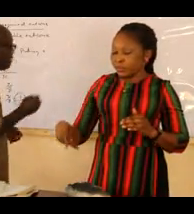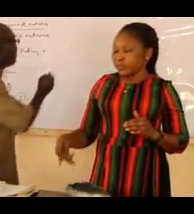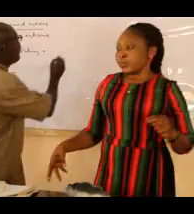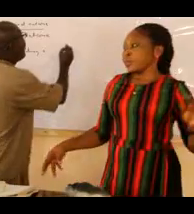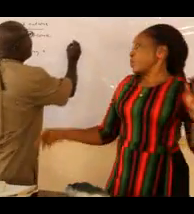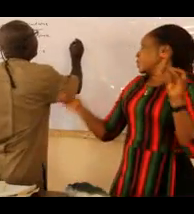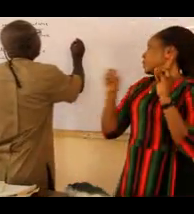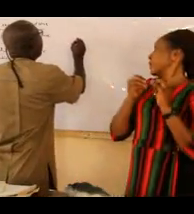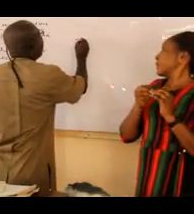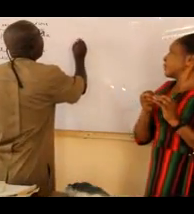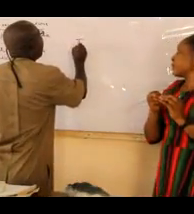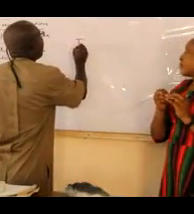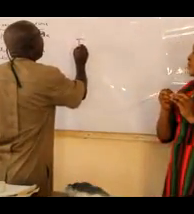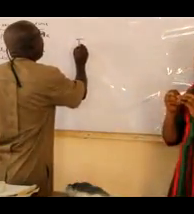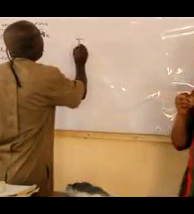equal